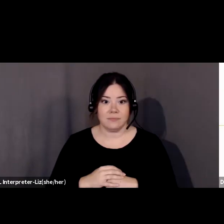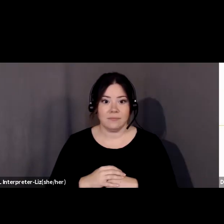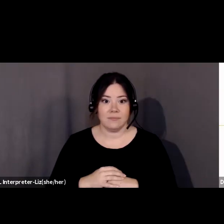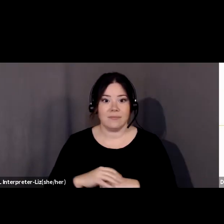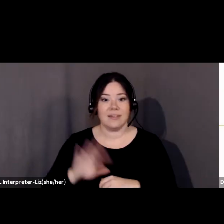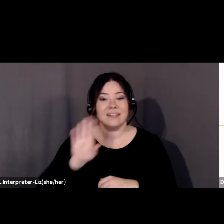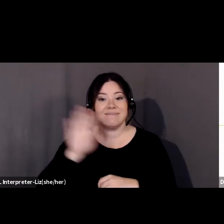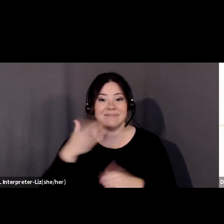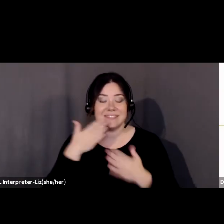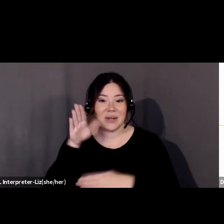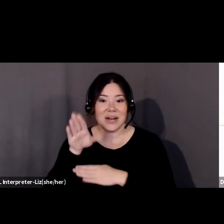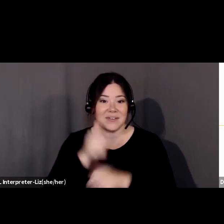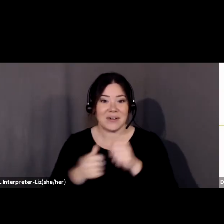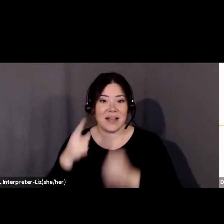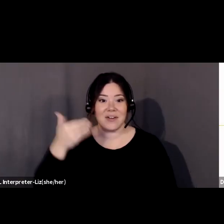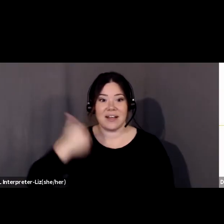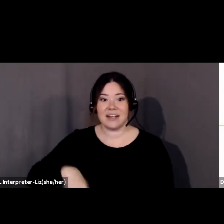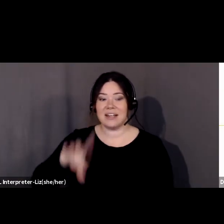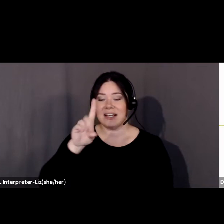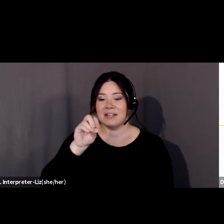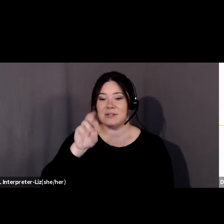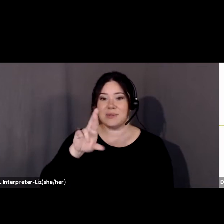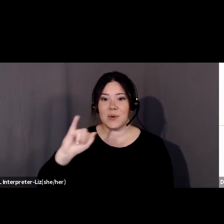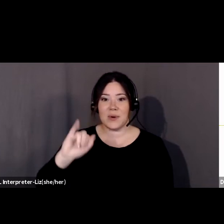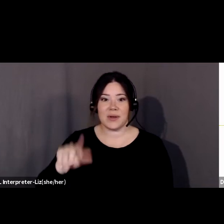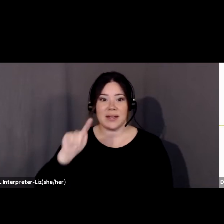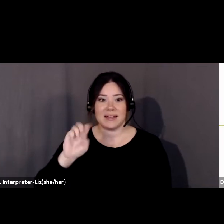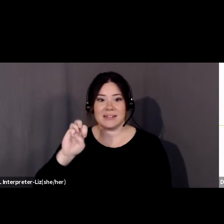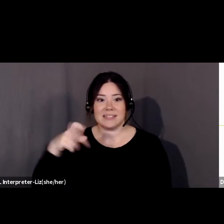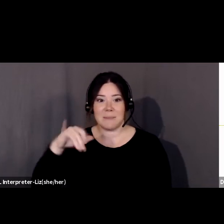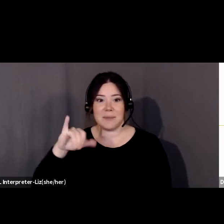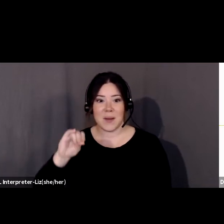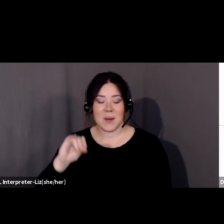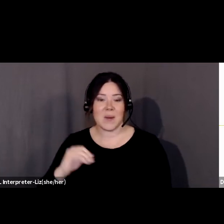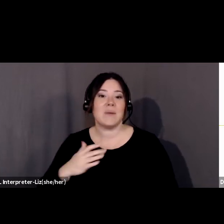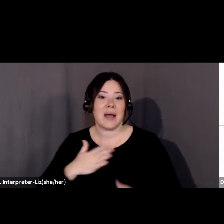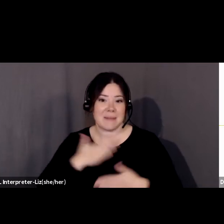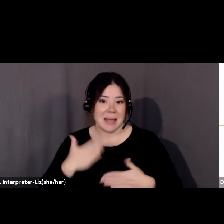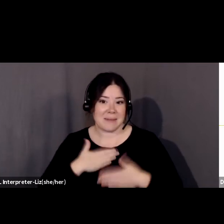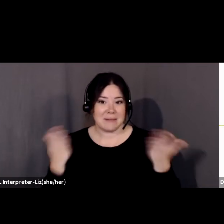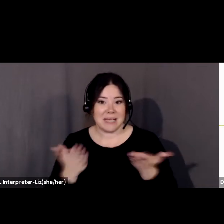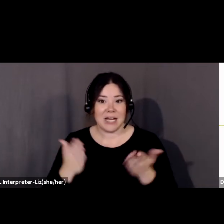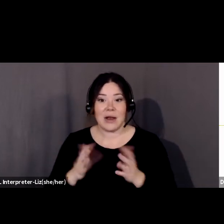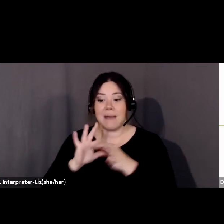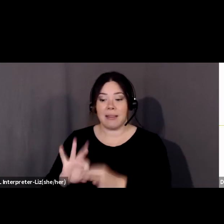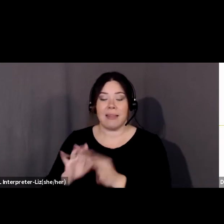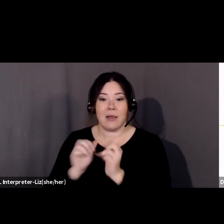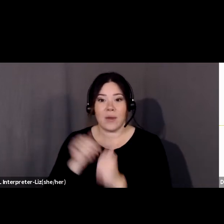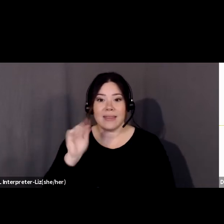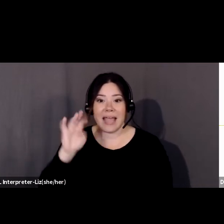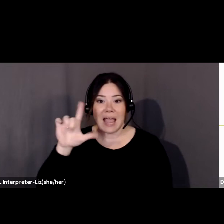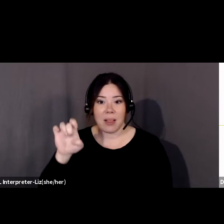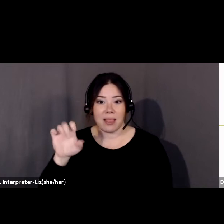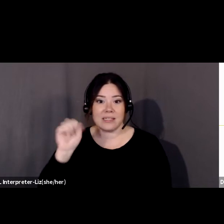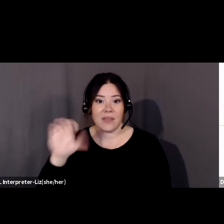Good afternoon, everyone. I'm Dory Tempio, and I'm so excited to be here. I'm with Able, South Carolina. I am the